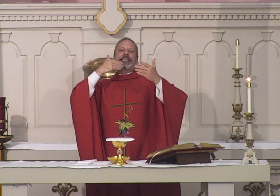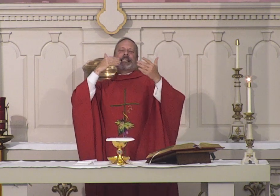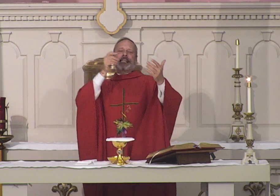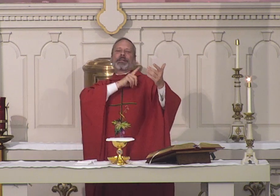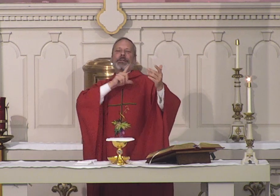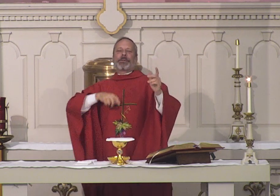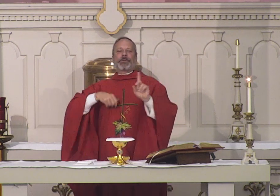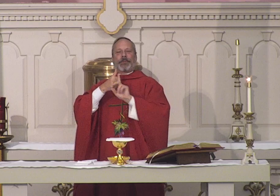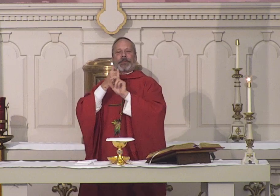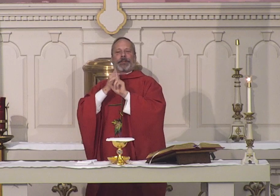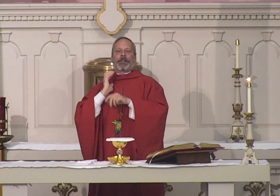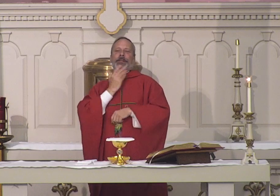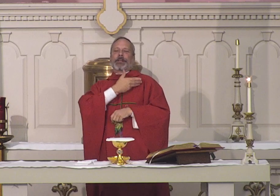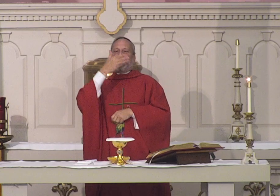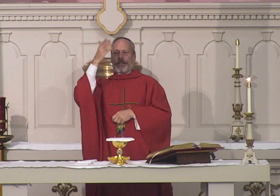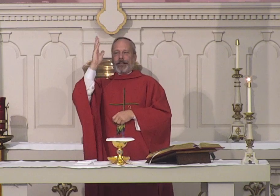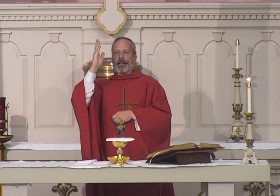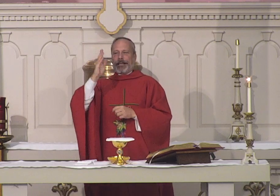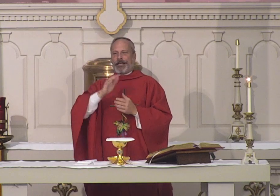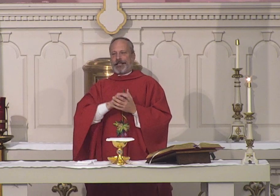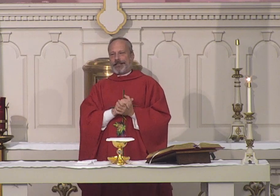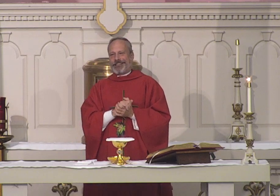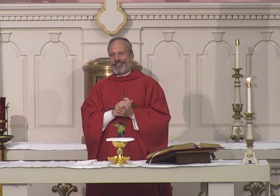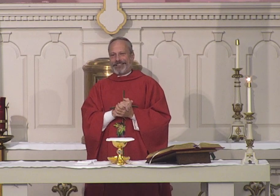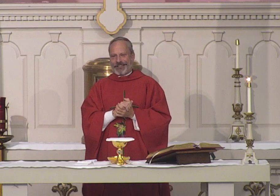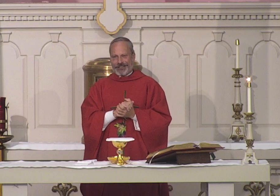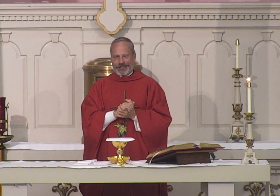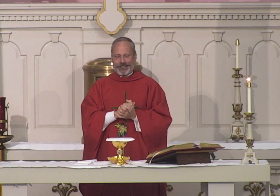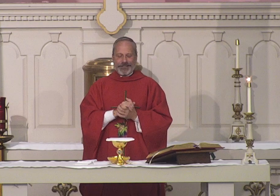Let us give thanks to the Lord our God.